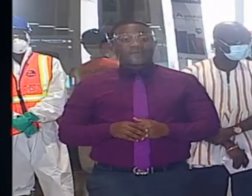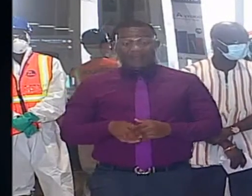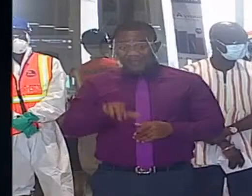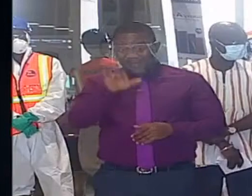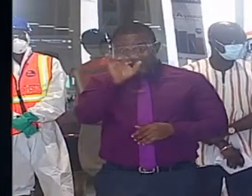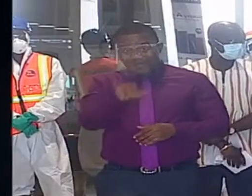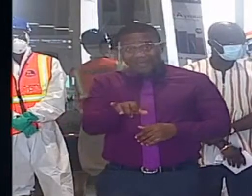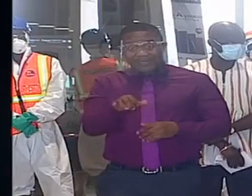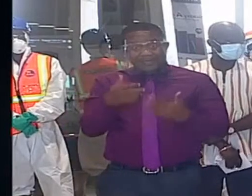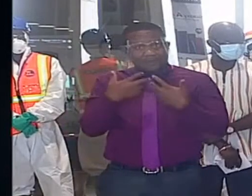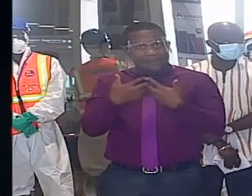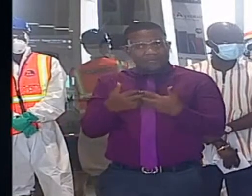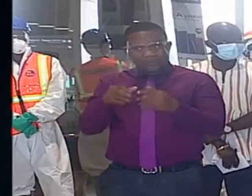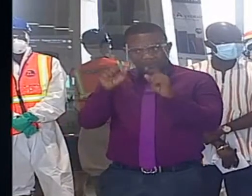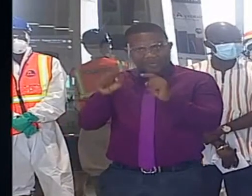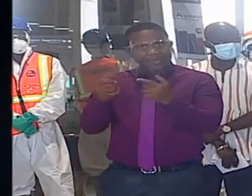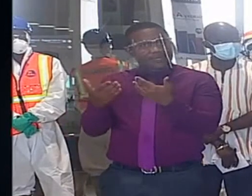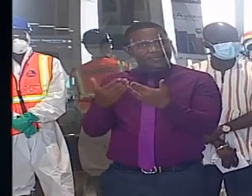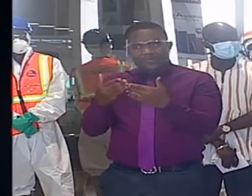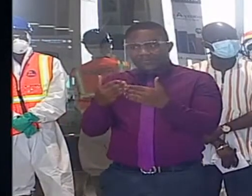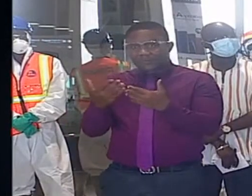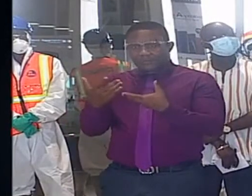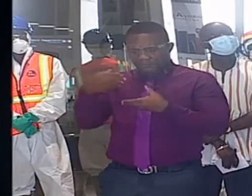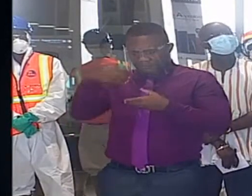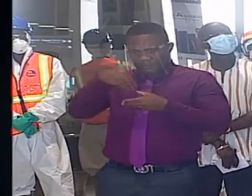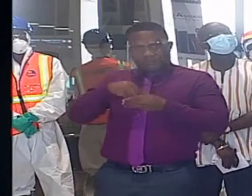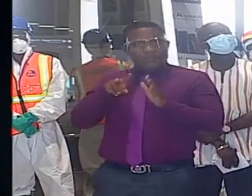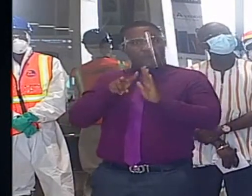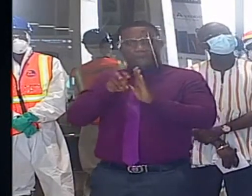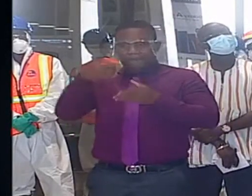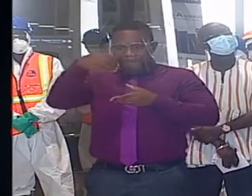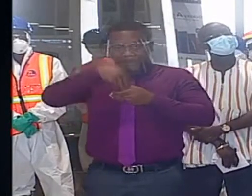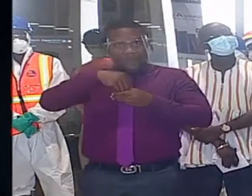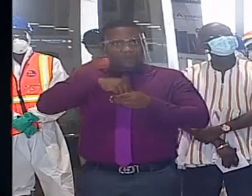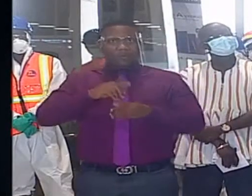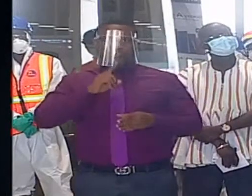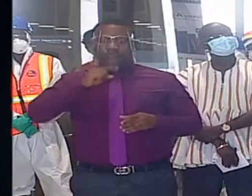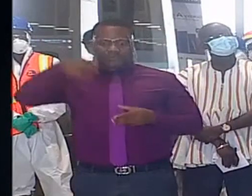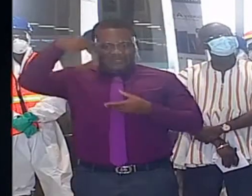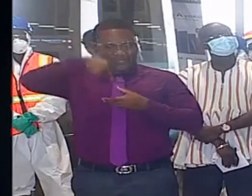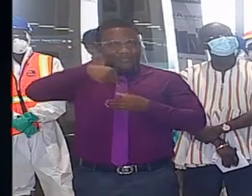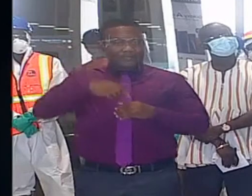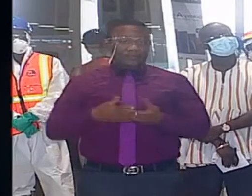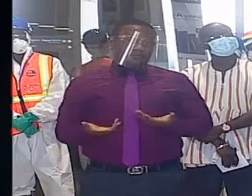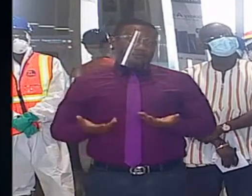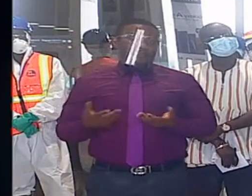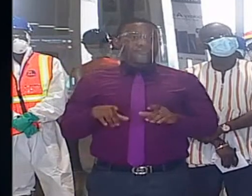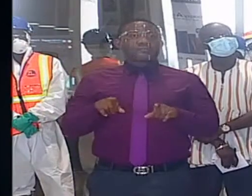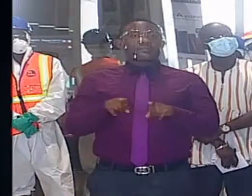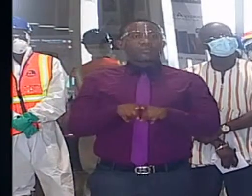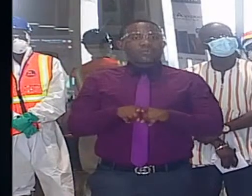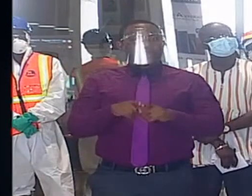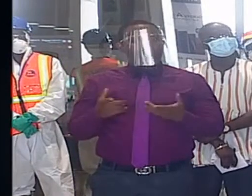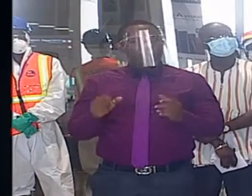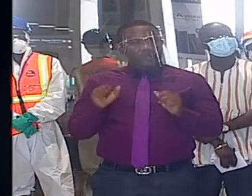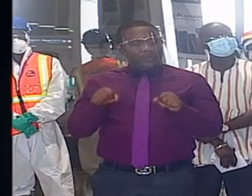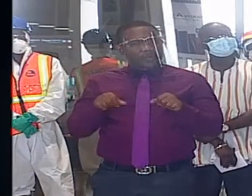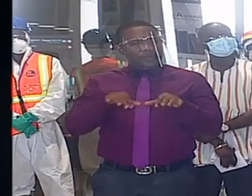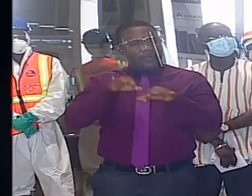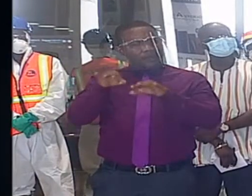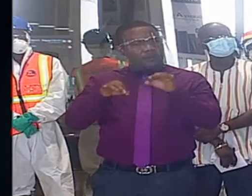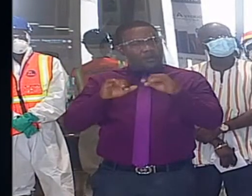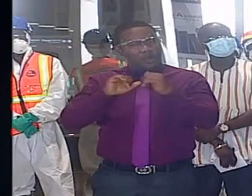the virus is present. And not only that, but for academic purposes, it can give you some parts of the